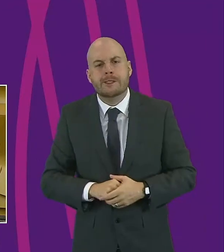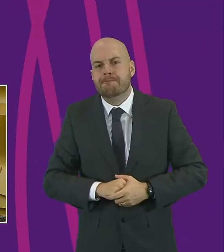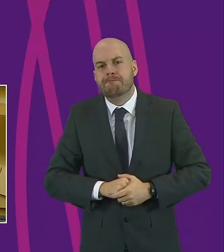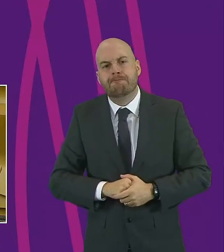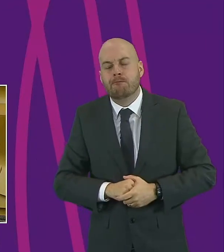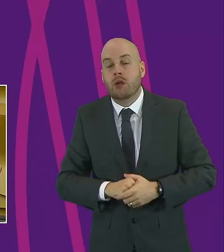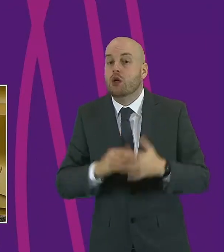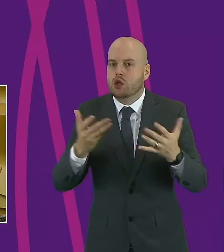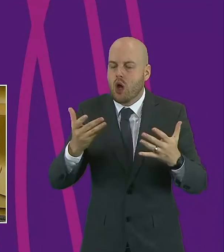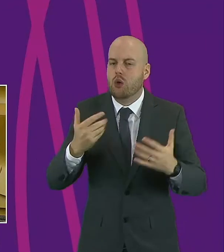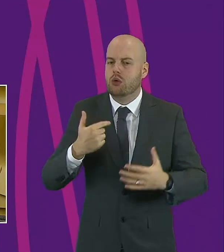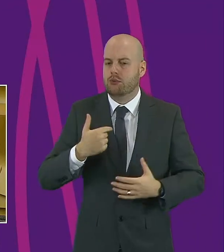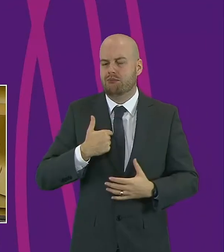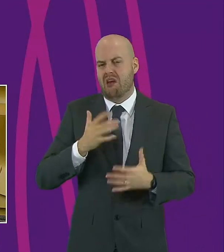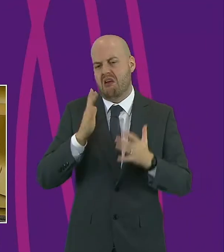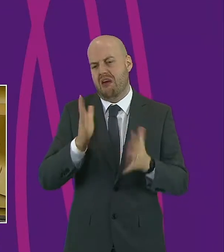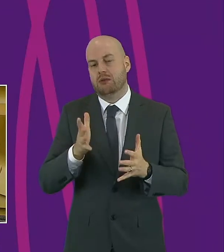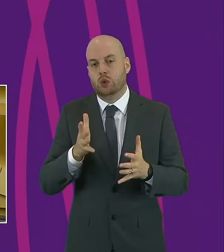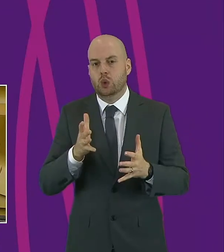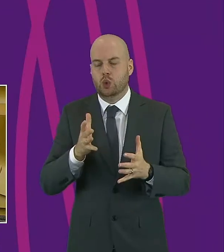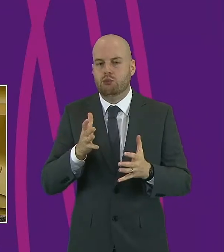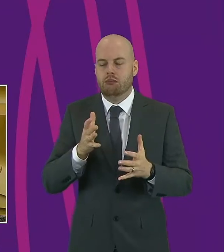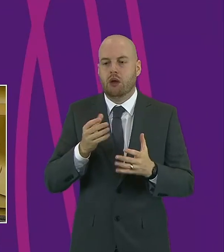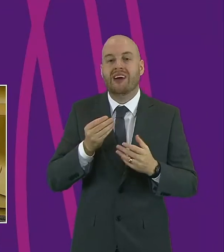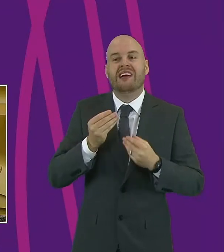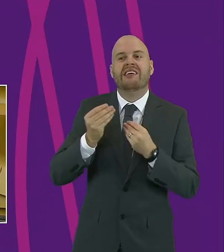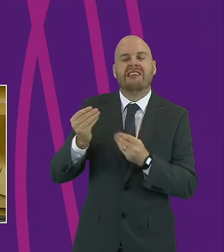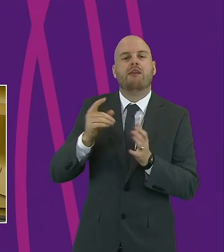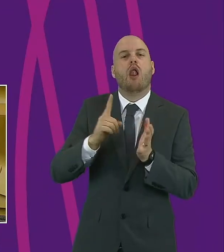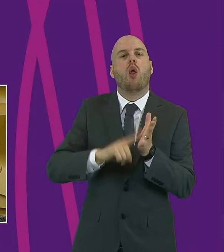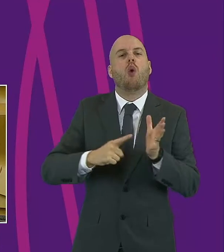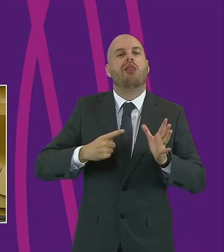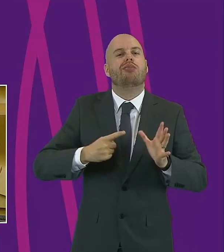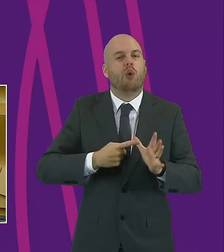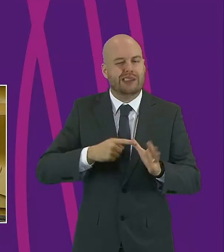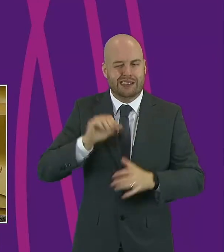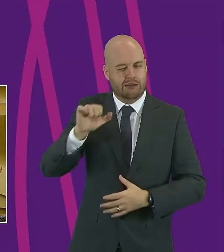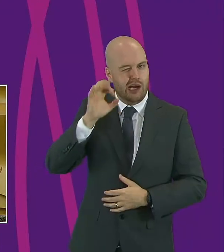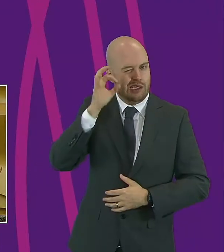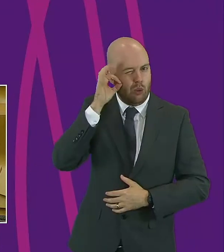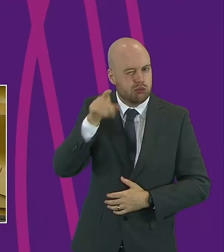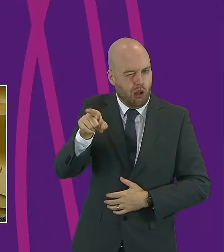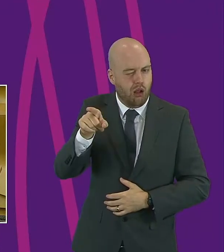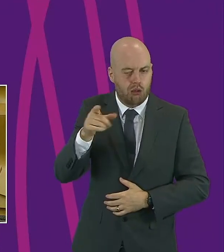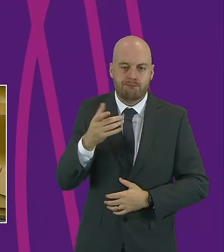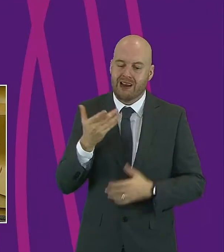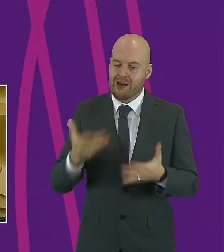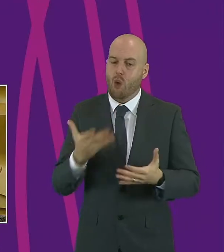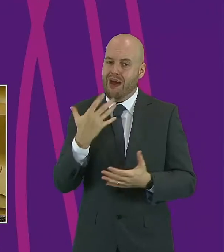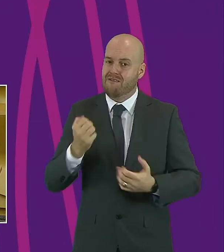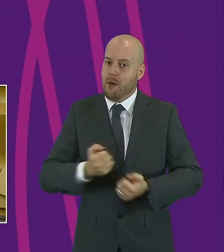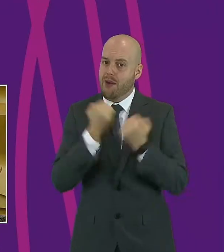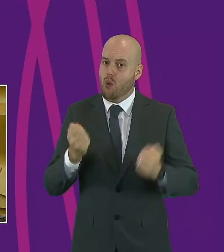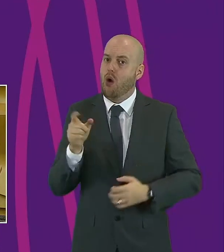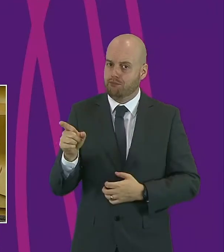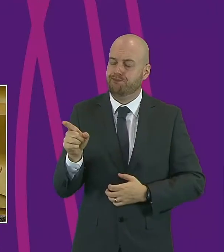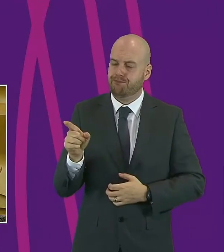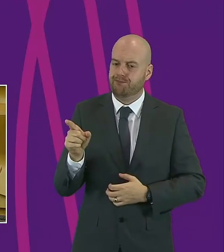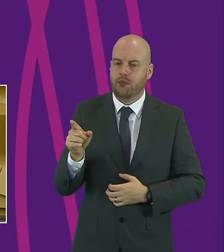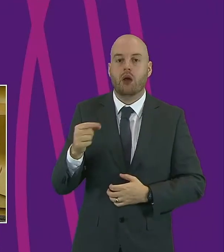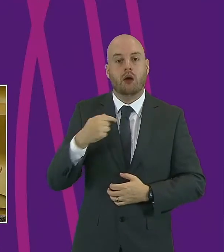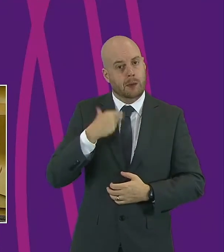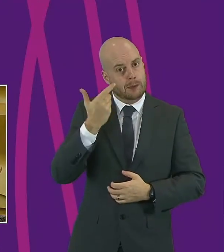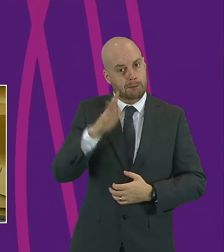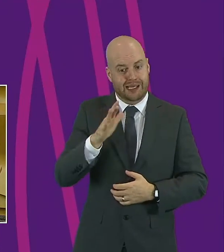to strengthen the power of local authorities to act in these circumstances. The Scottish Government has powers under emergency legislation to